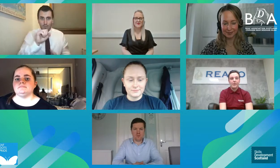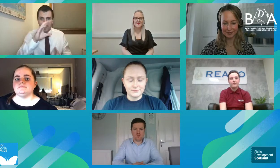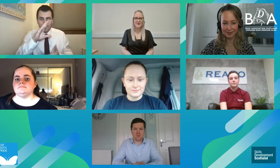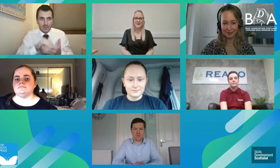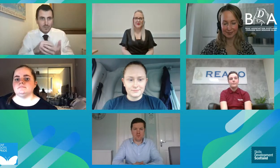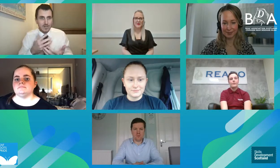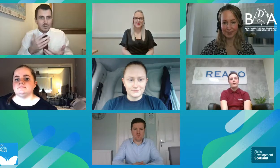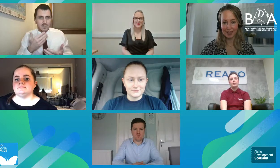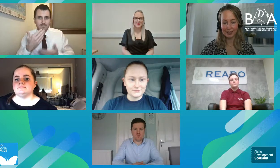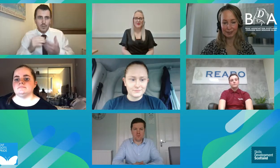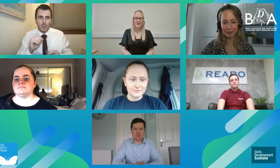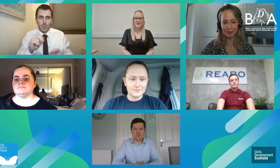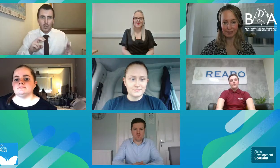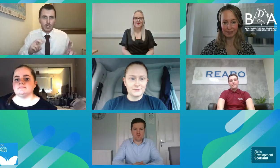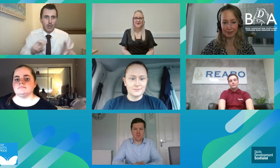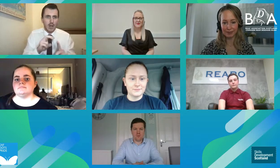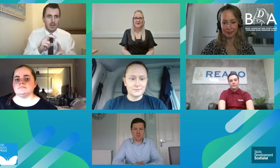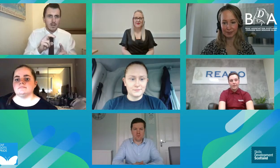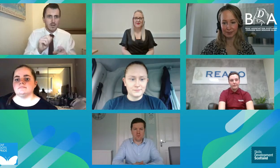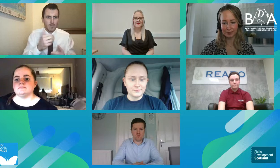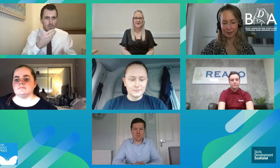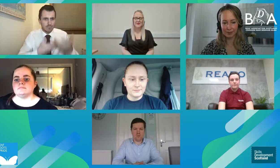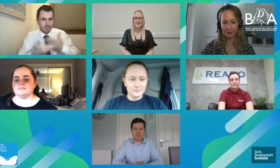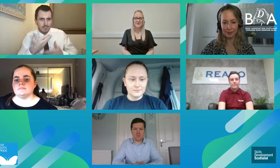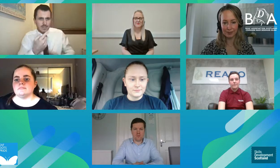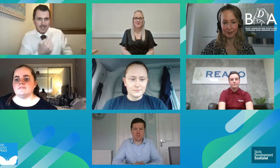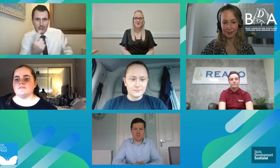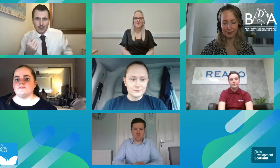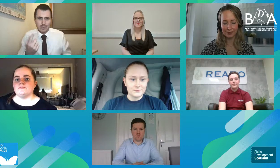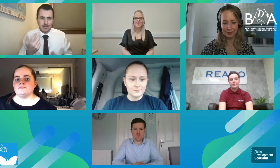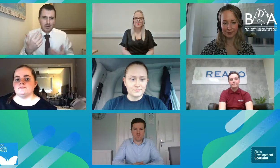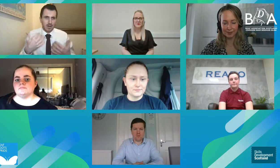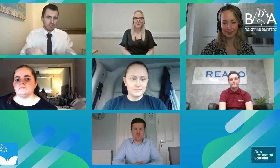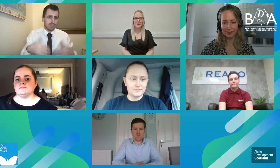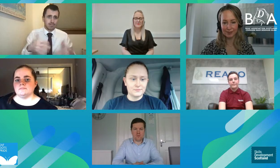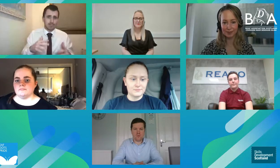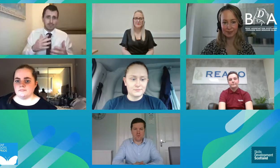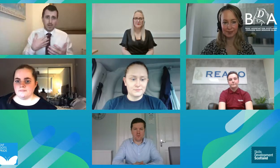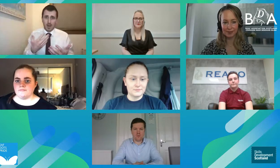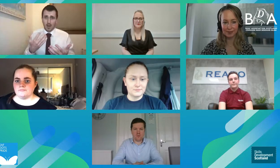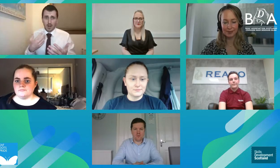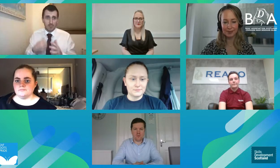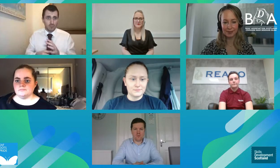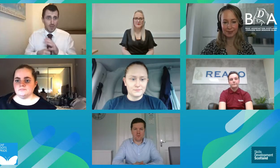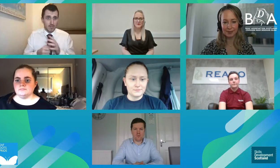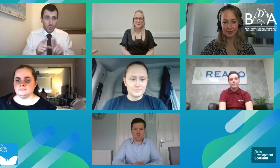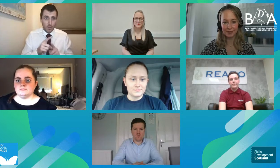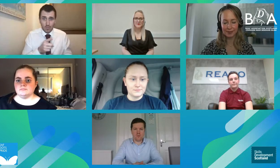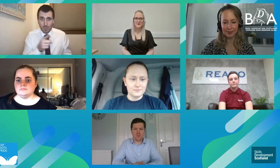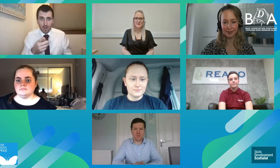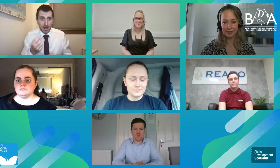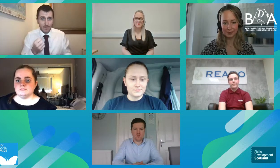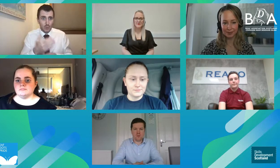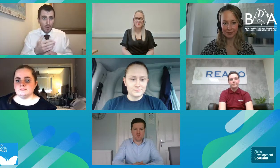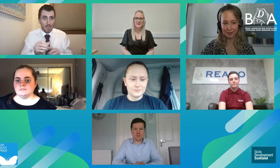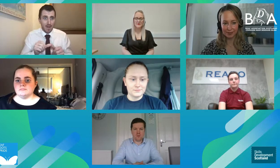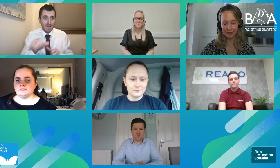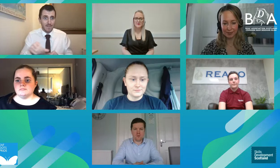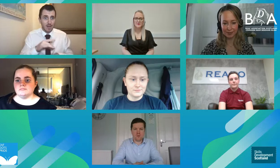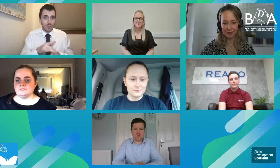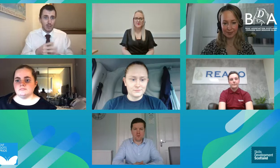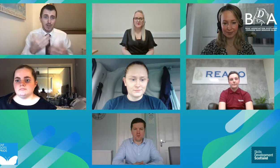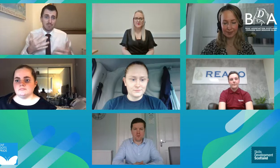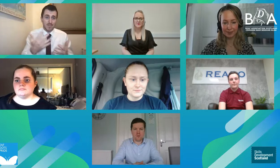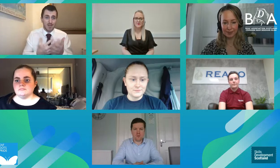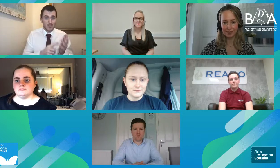Okay, so I think this has been really informative, and it's been interesting hearing everybody's stories about their journey